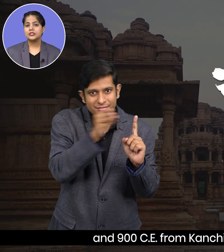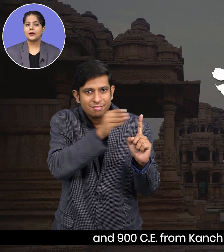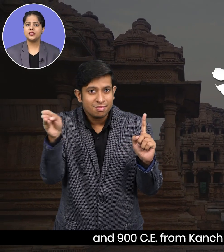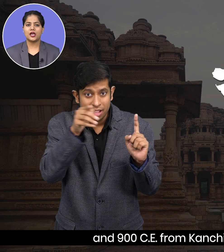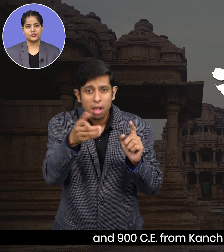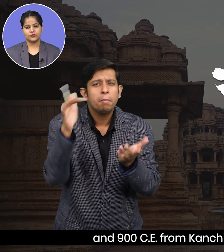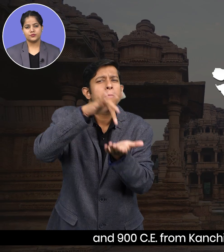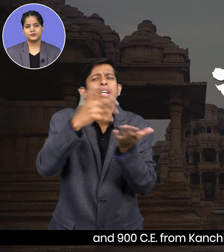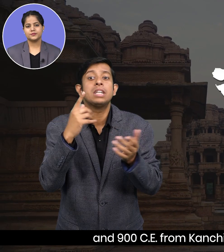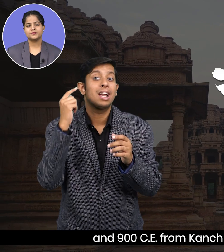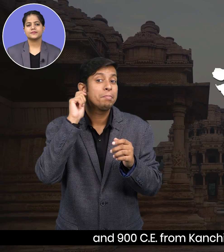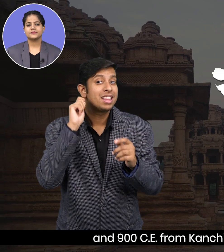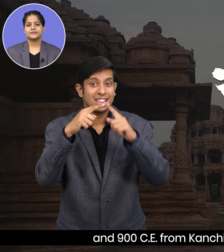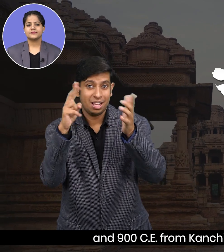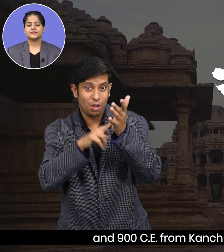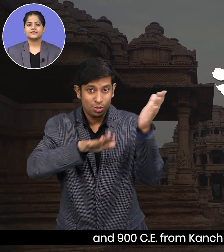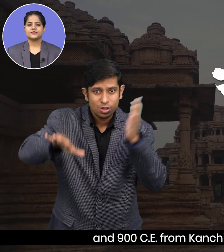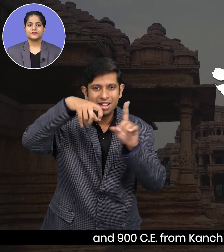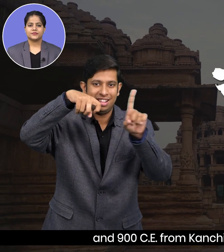of Tamil Nadu.